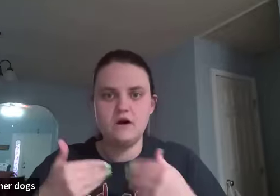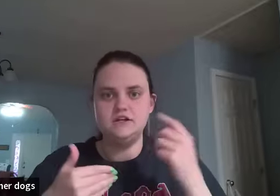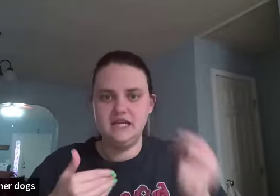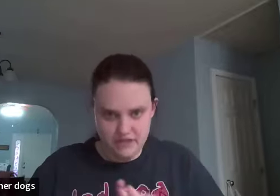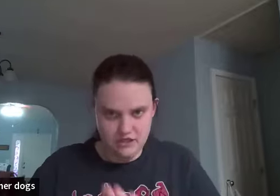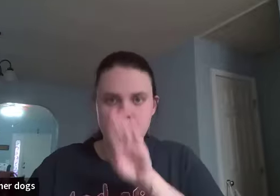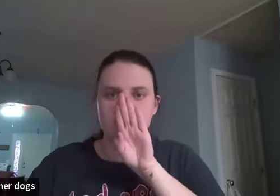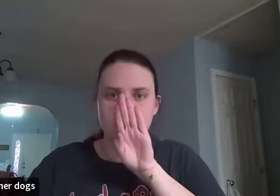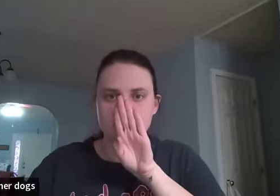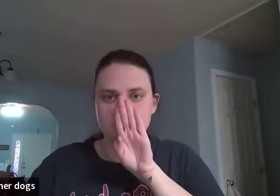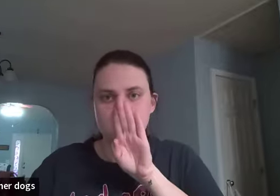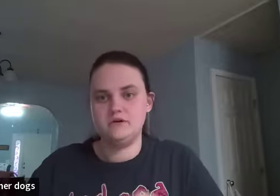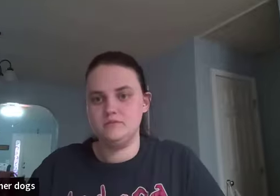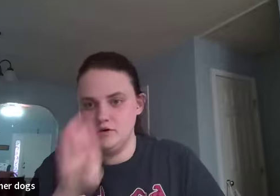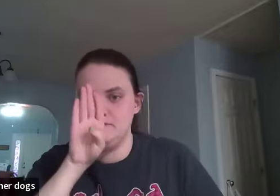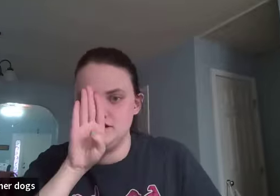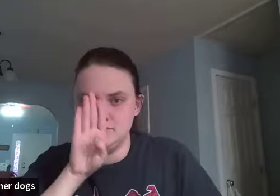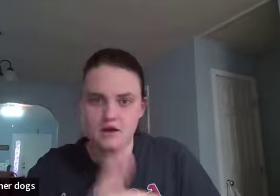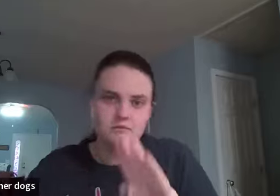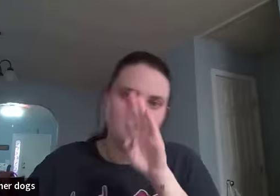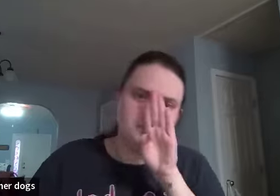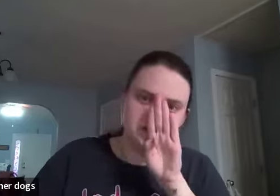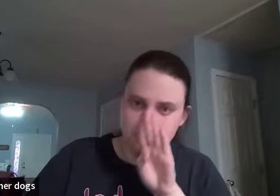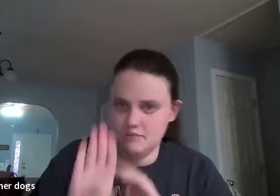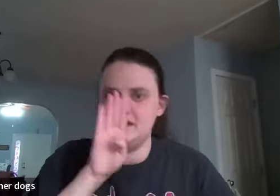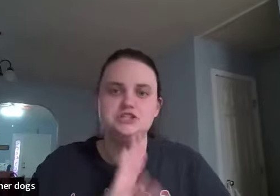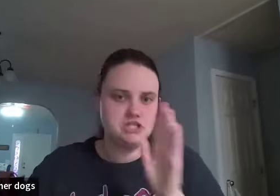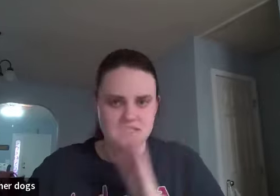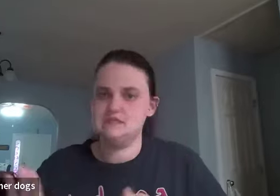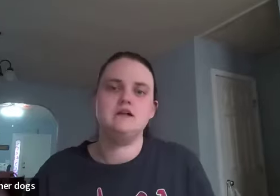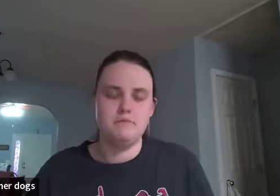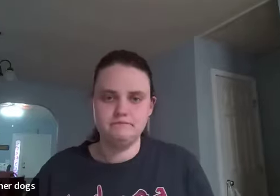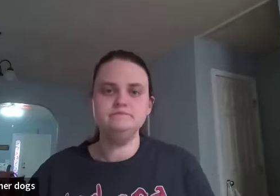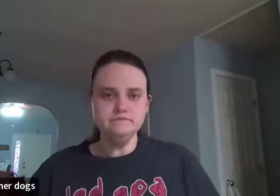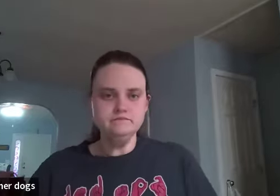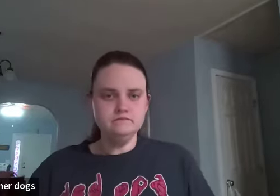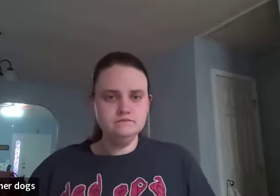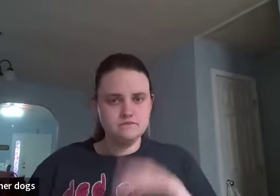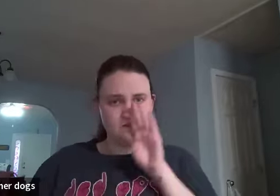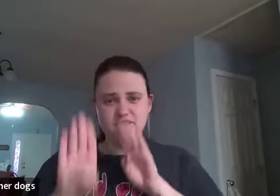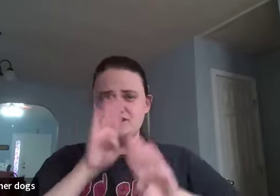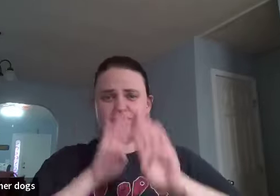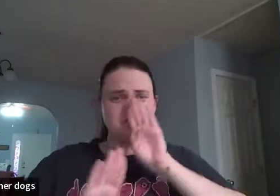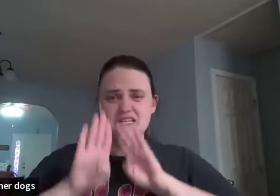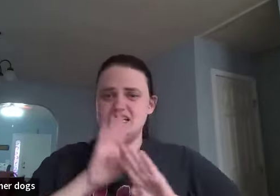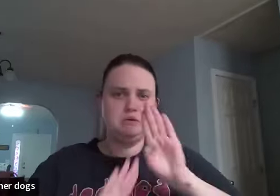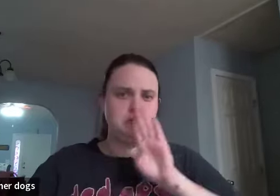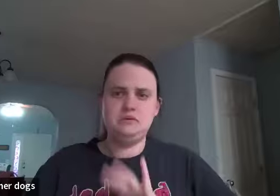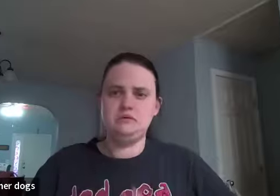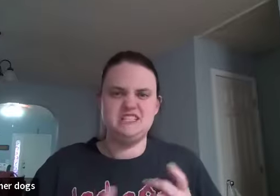on, oh, there's a problem. Oh, there's a problem. Oh, there's a problem. And it just doesn't stop. So feeling frustrated is like, just